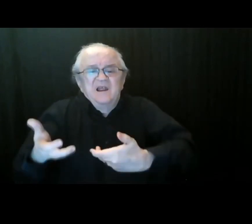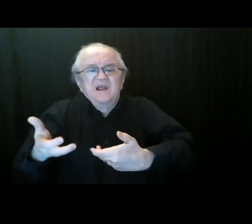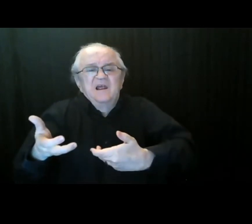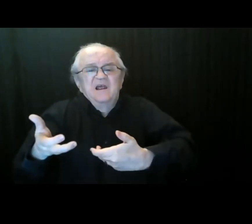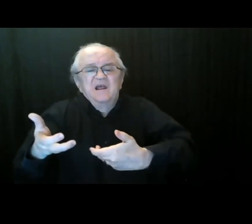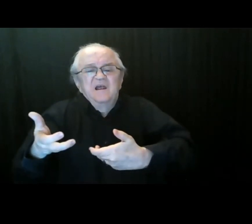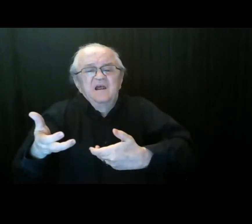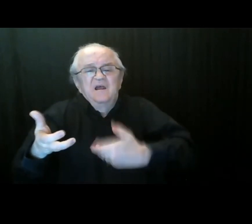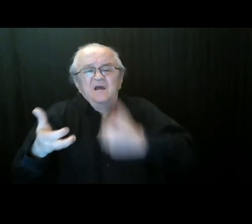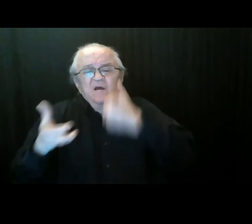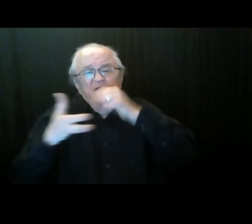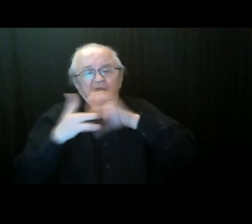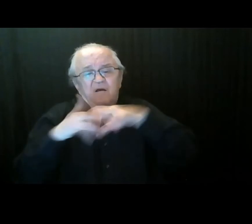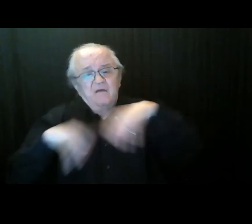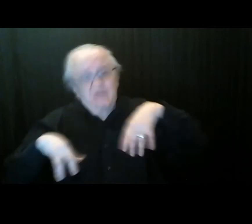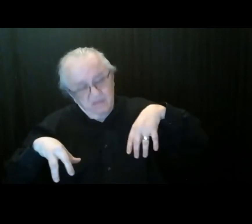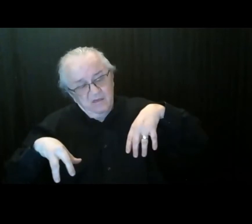just slumped and fell.